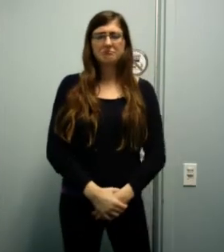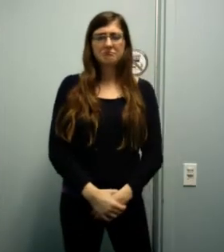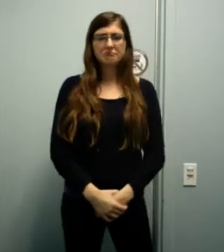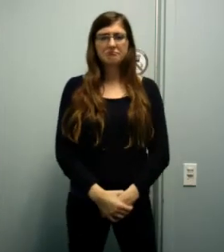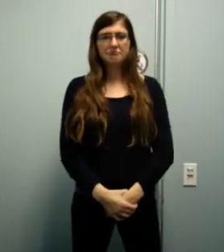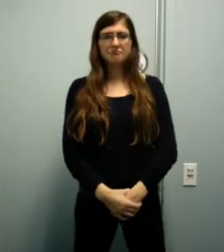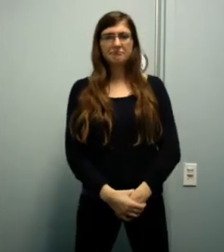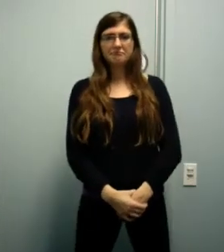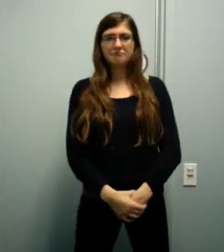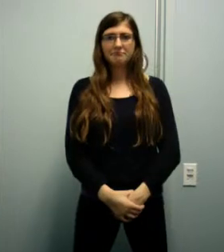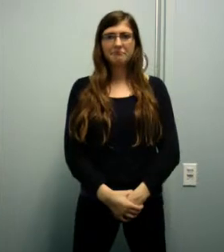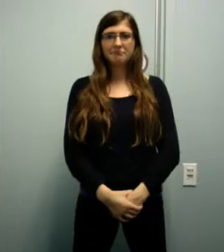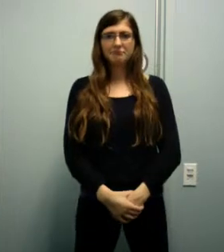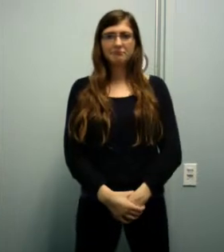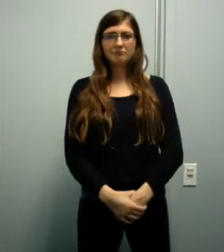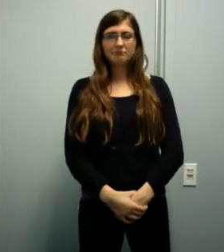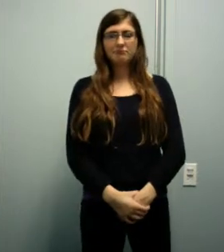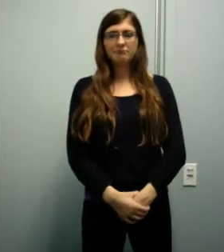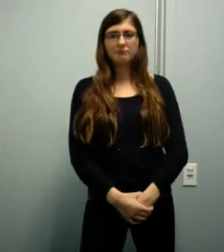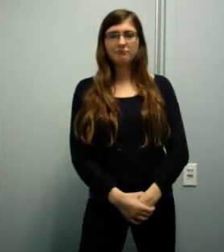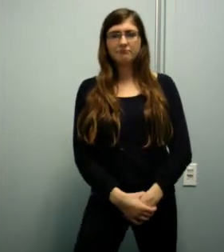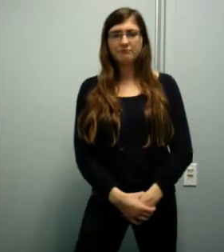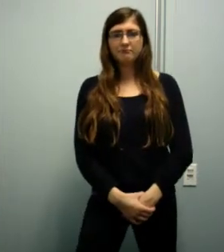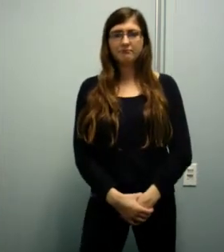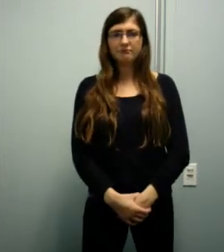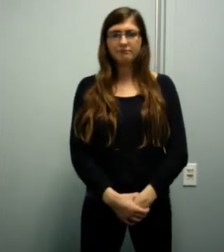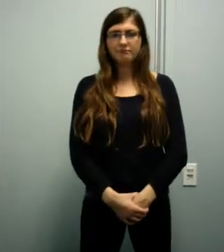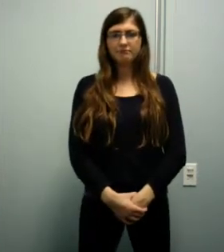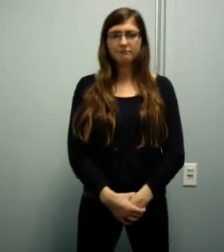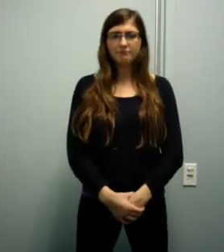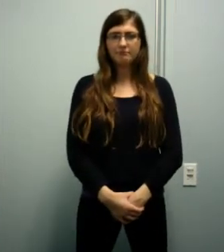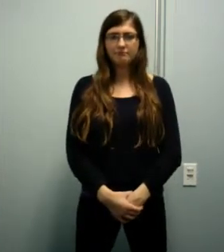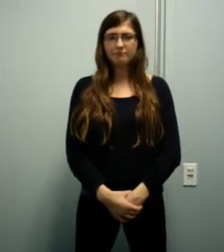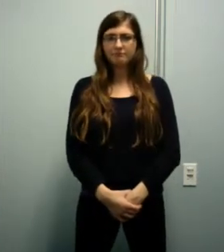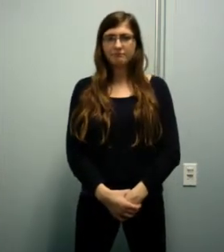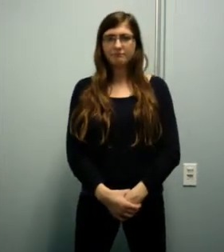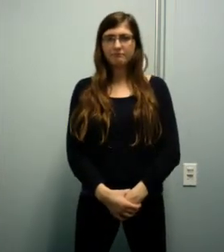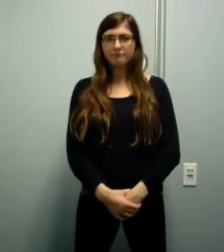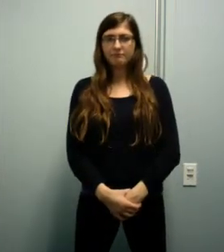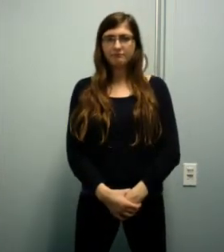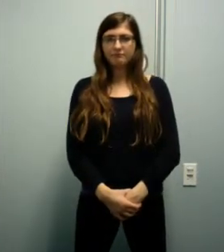Berlitz gives definitely the most up-to-date techniques and materials available in the world today regarding these three divisions.